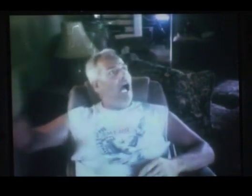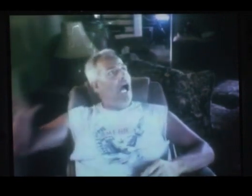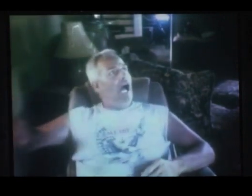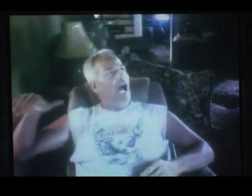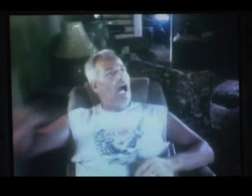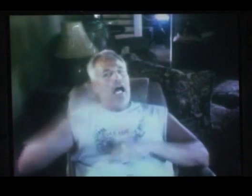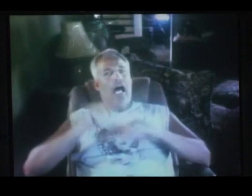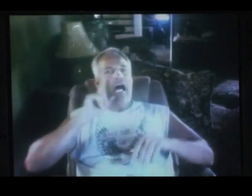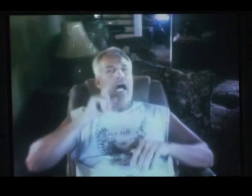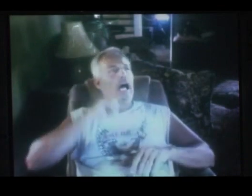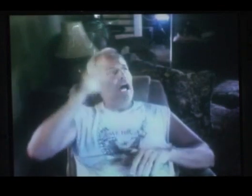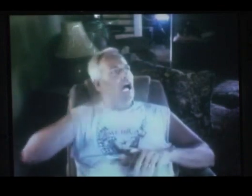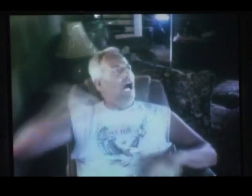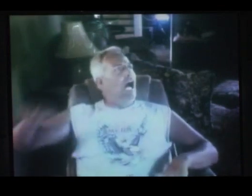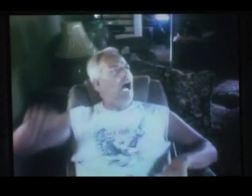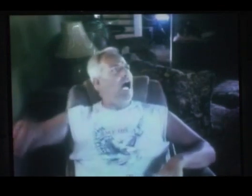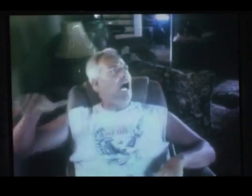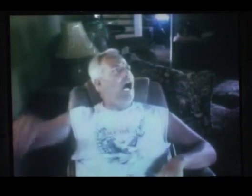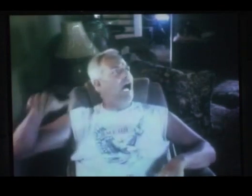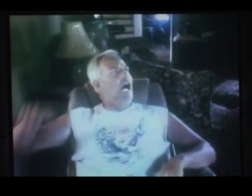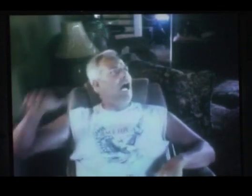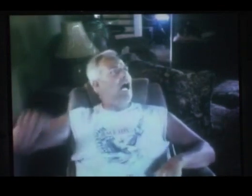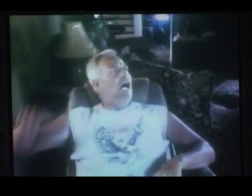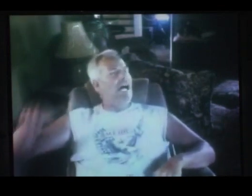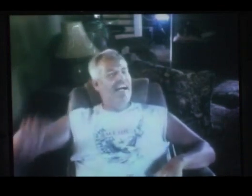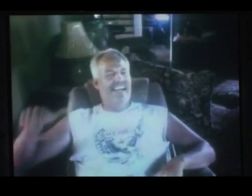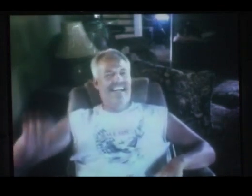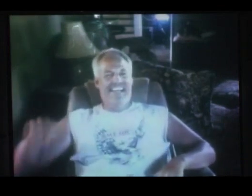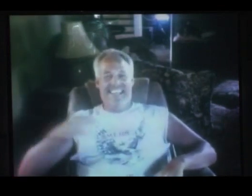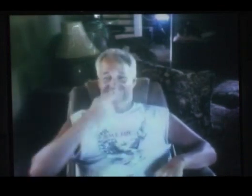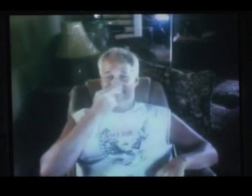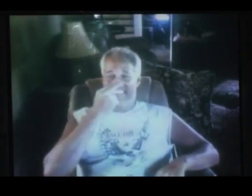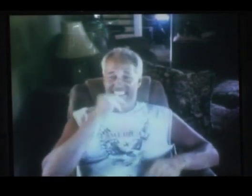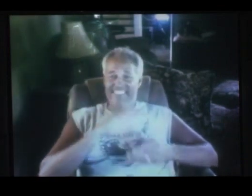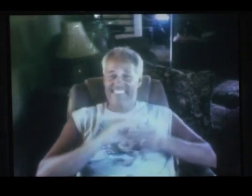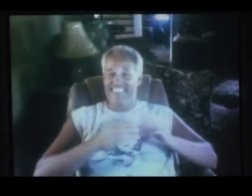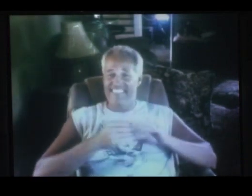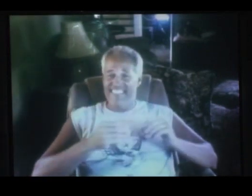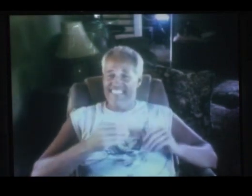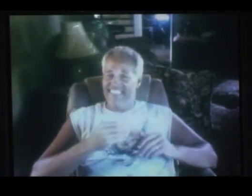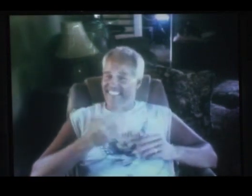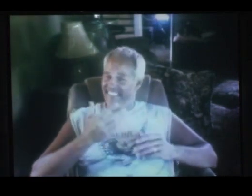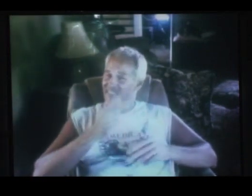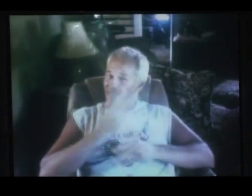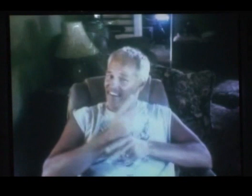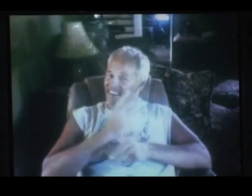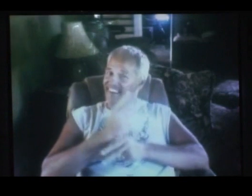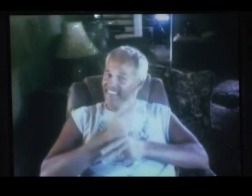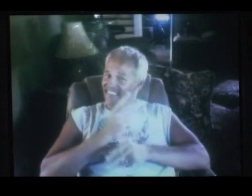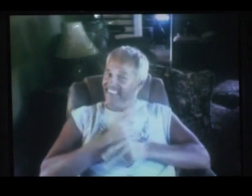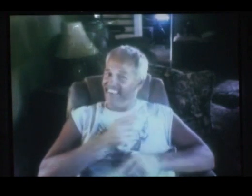we're good, deaf man, come on. See, it's a funny story, right?